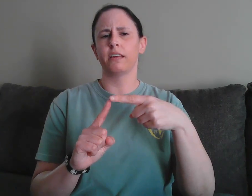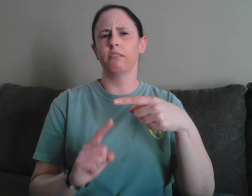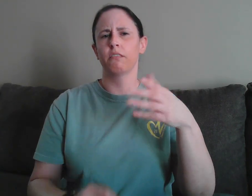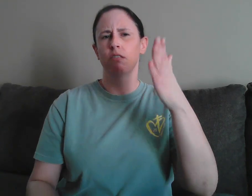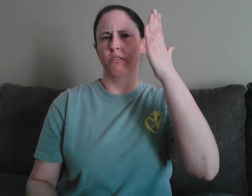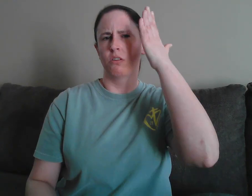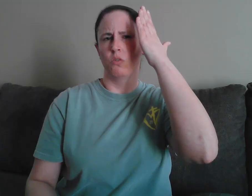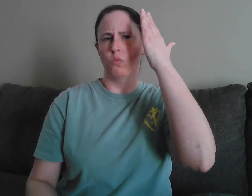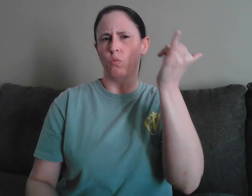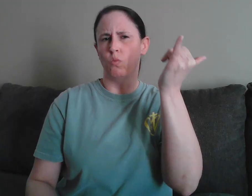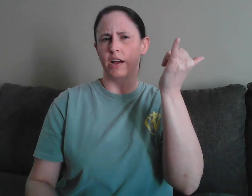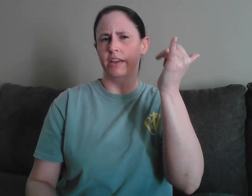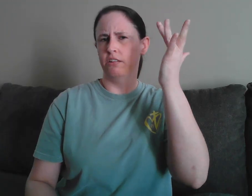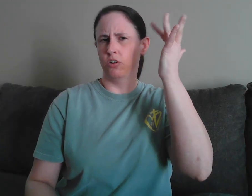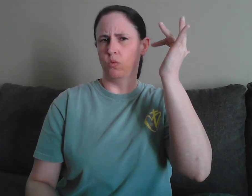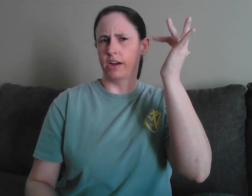when, why or why,